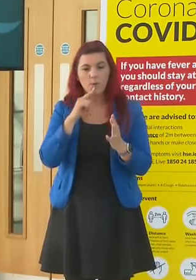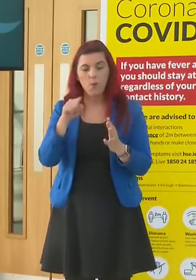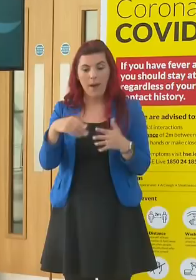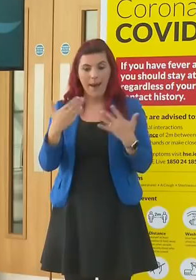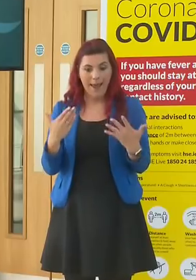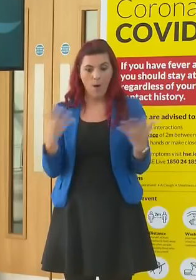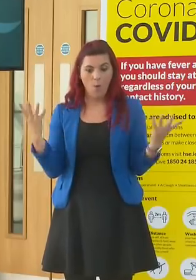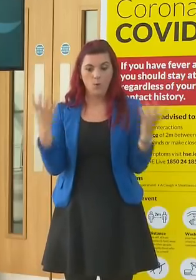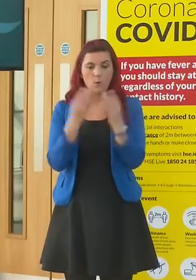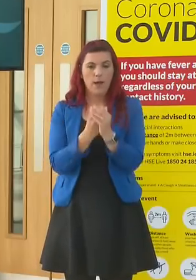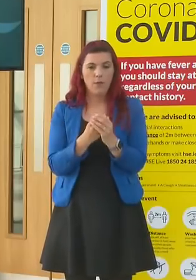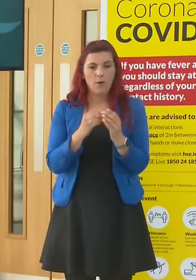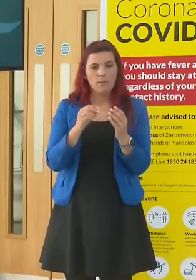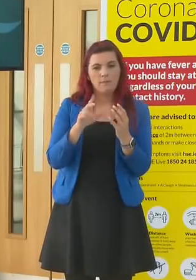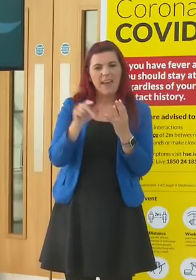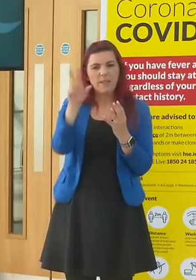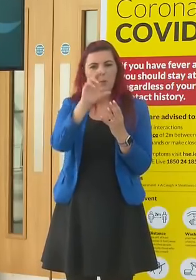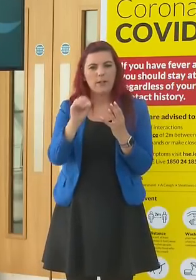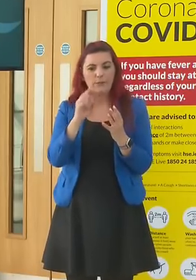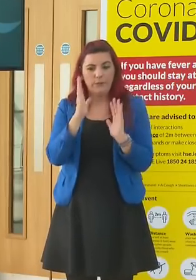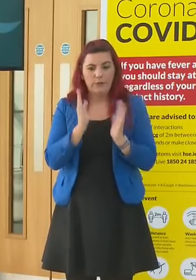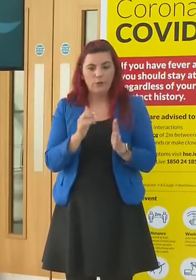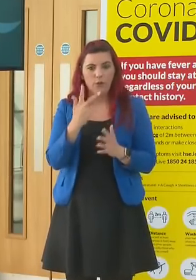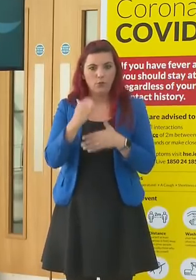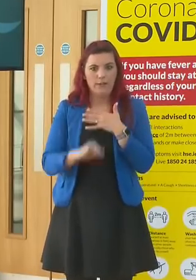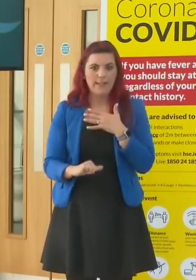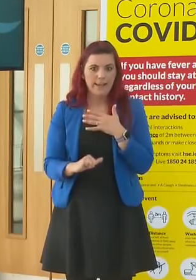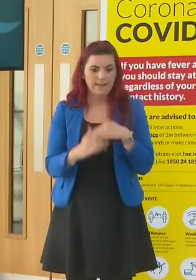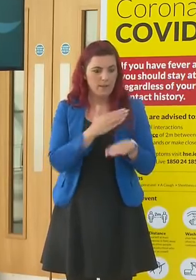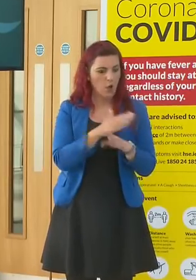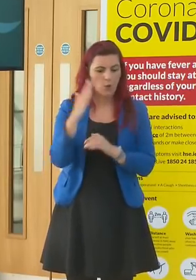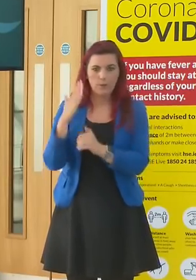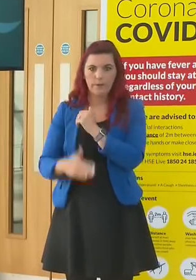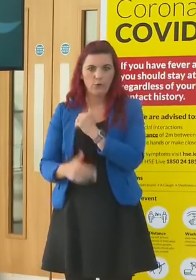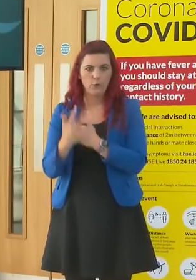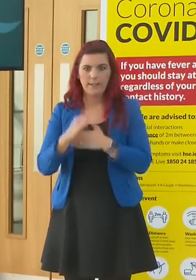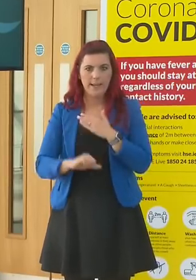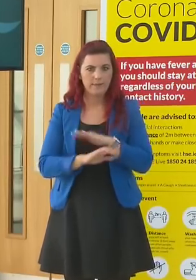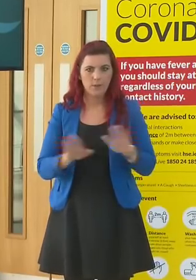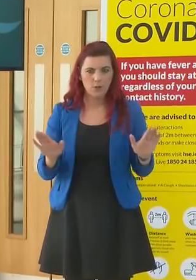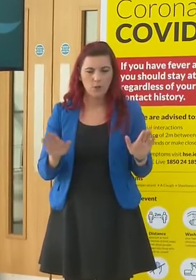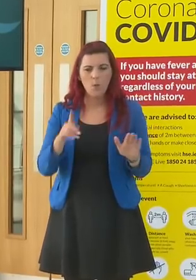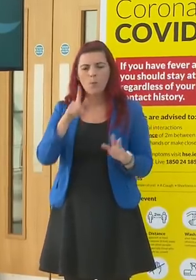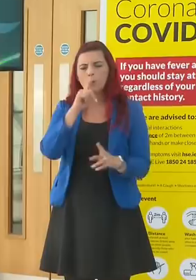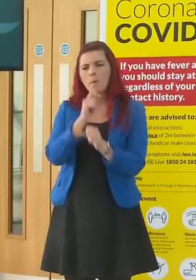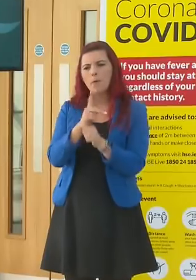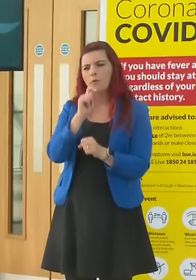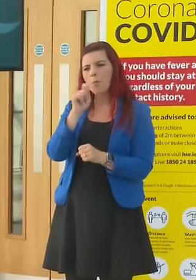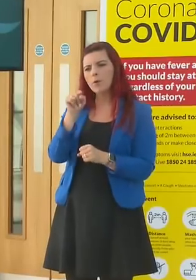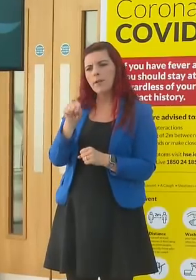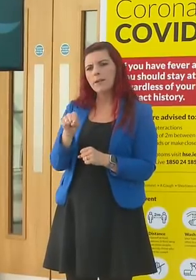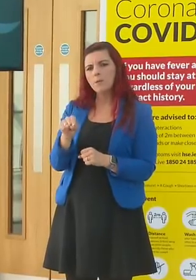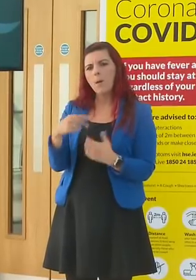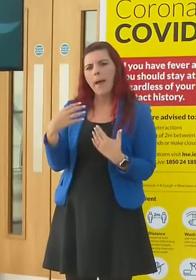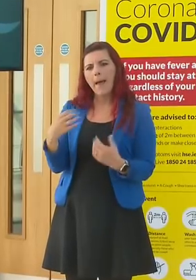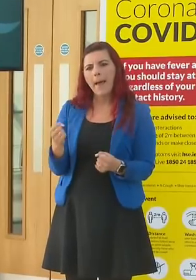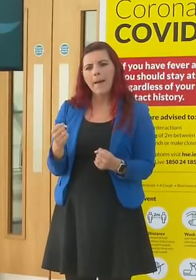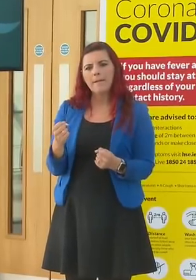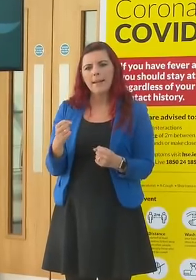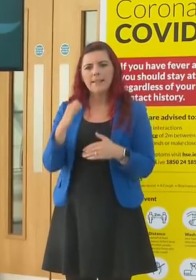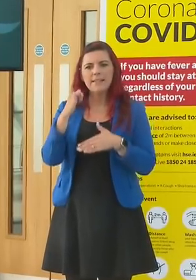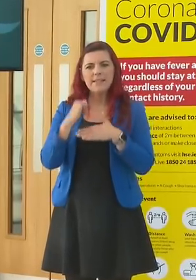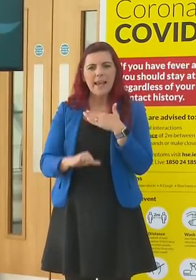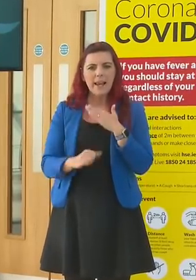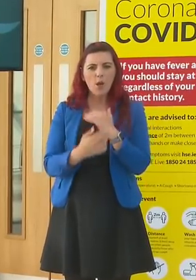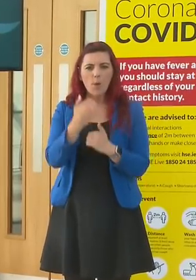3 days, end to end. Just on the reporting of that, we do have a daily dashboard which we're